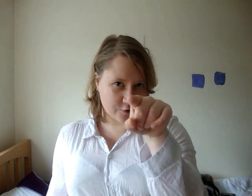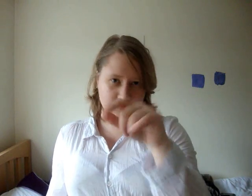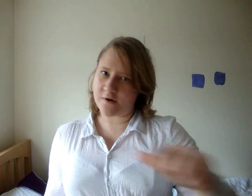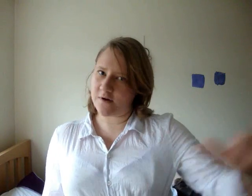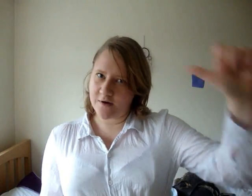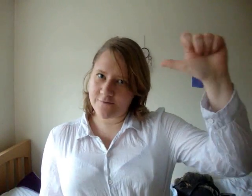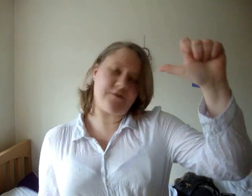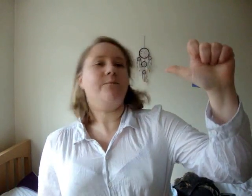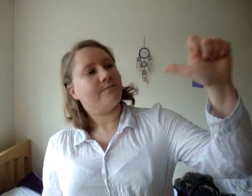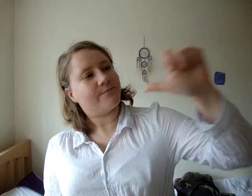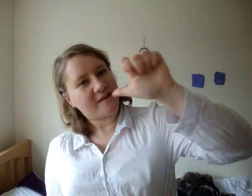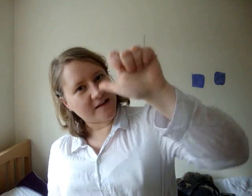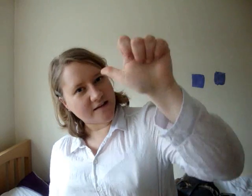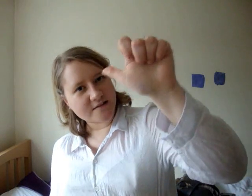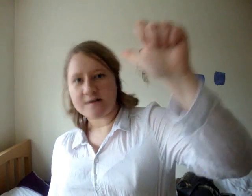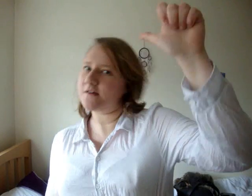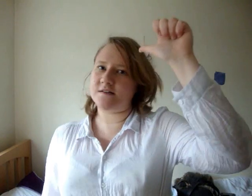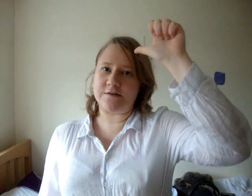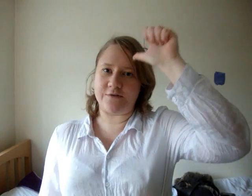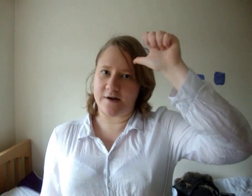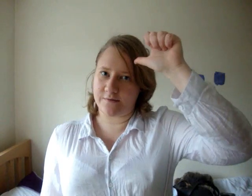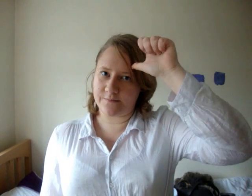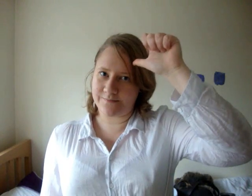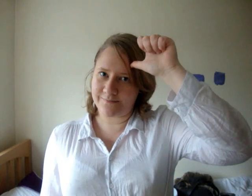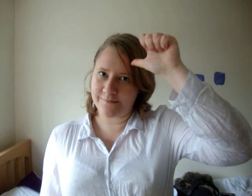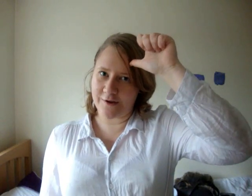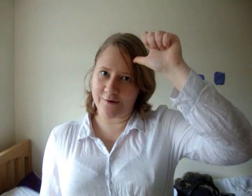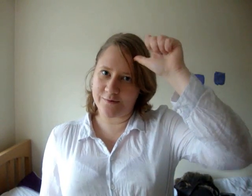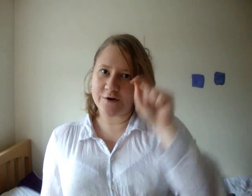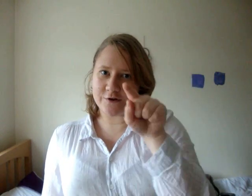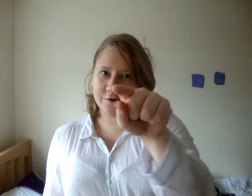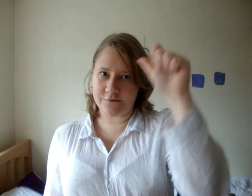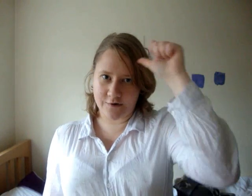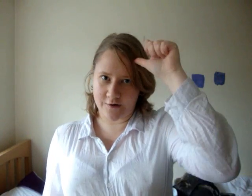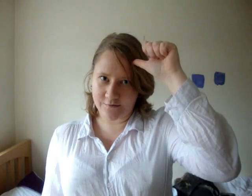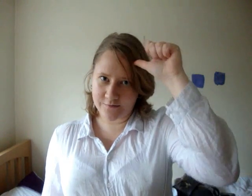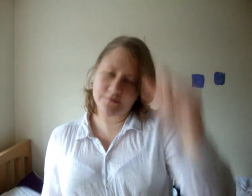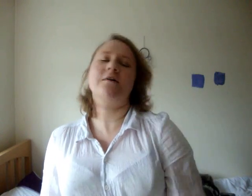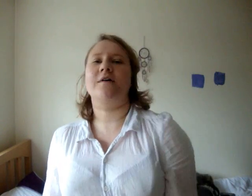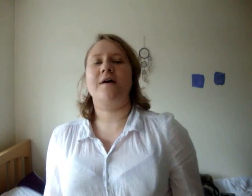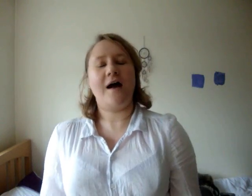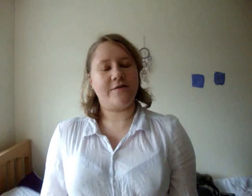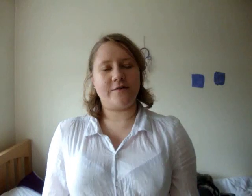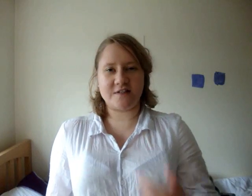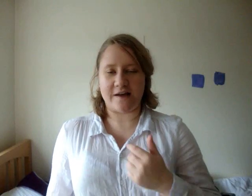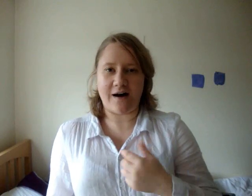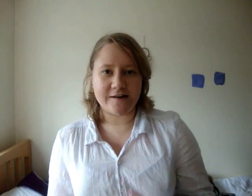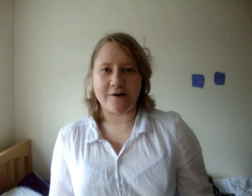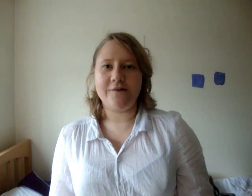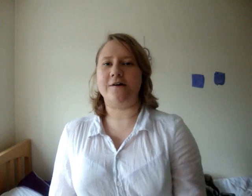you, thumb, like this, to the forehead. No. You know. If you want to say I know, you